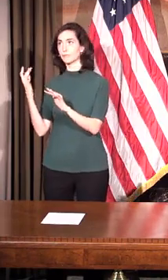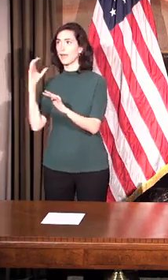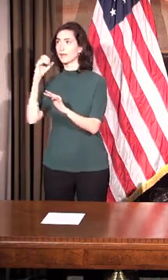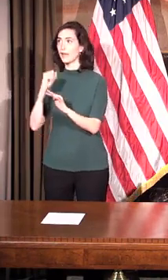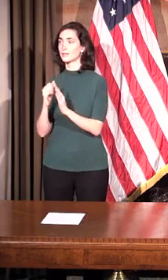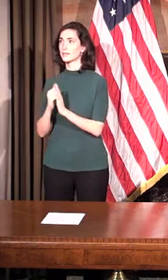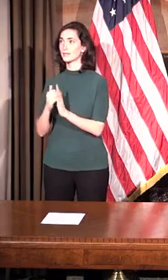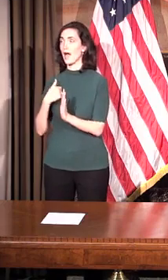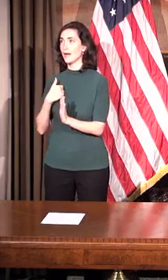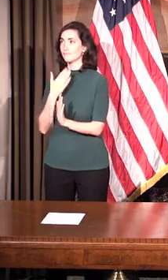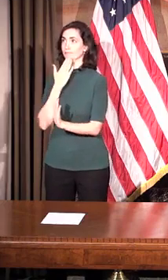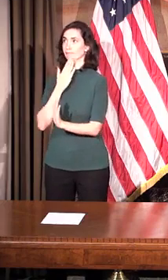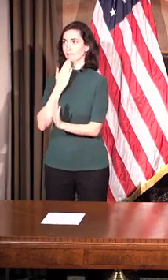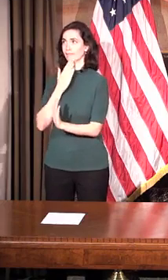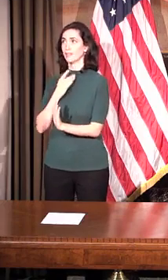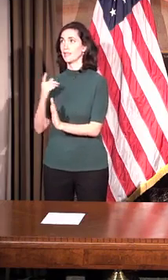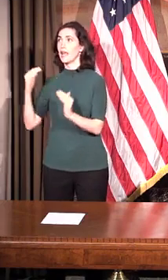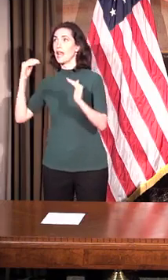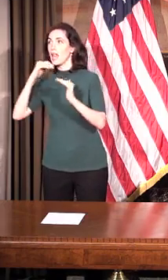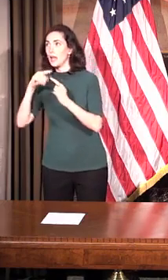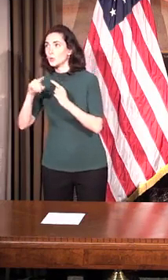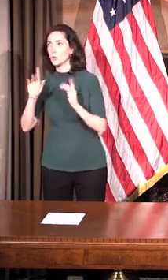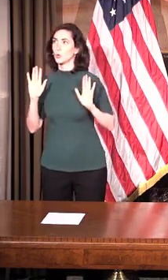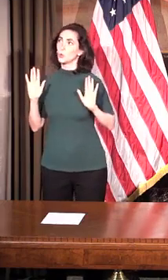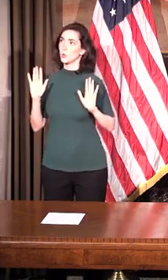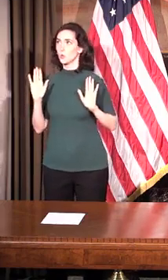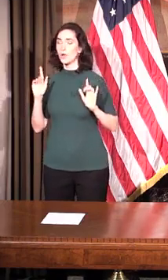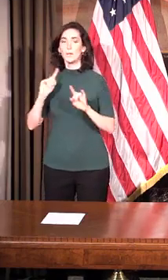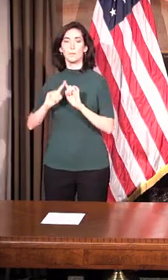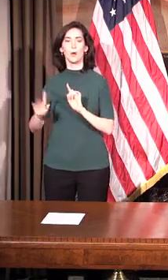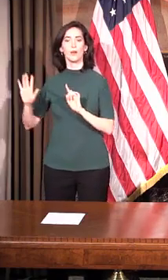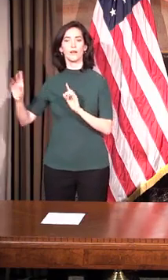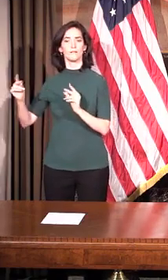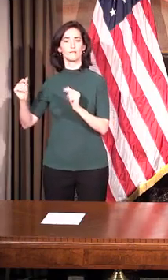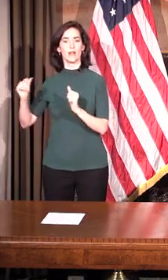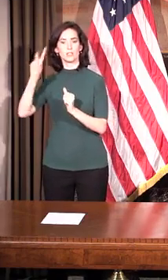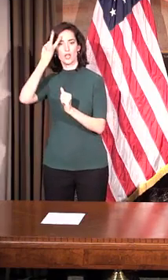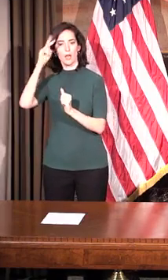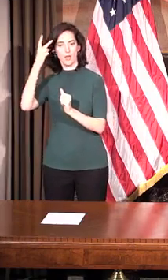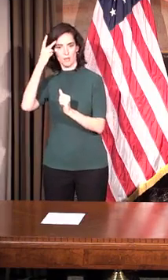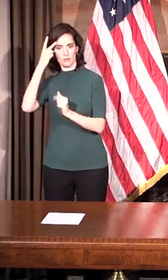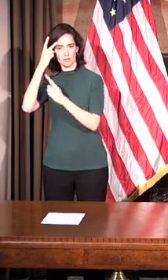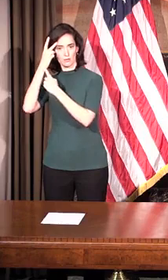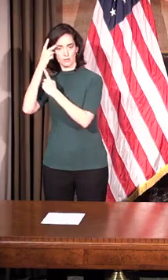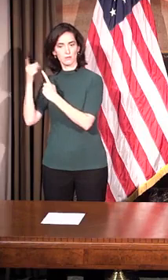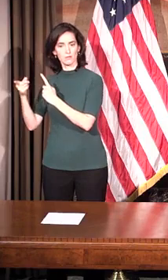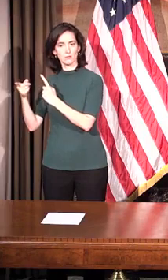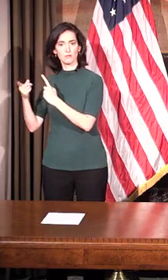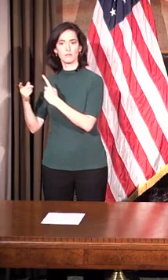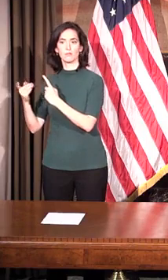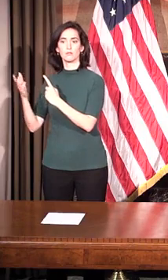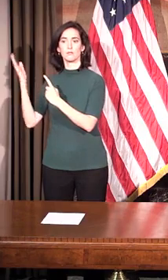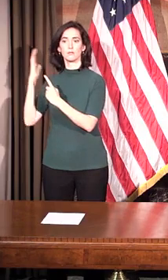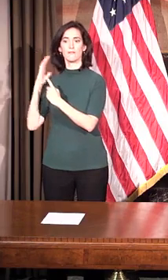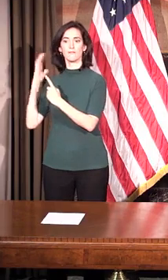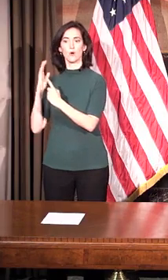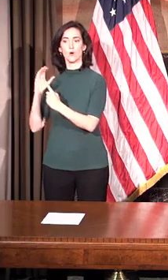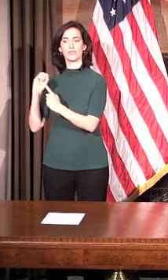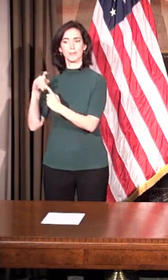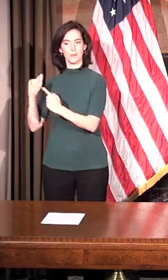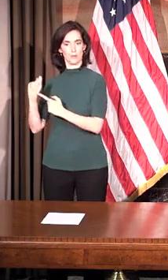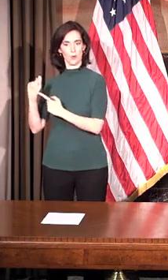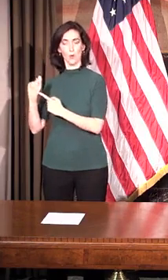more charitable than saying he lied to you, but he certainly changed his mind from a September Attorney General's opinion that was put